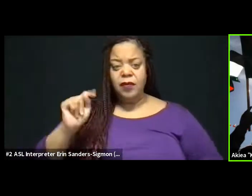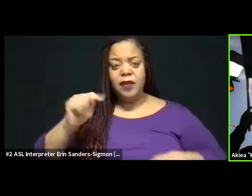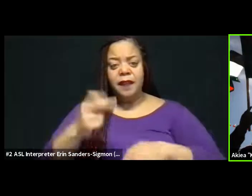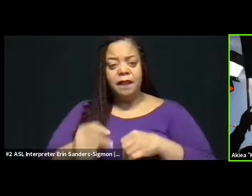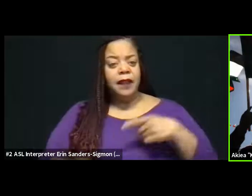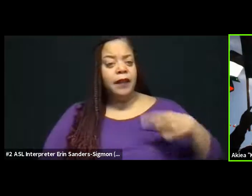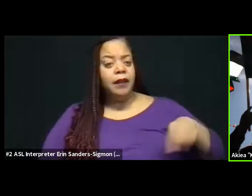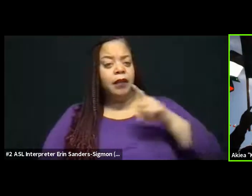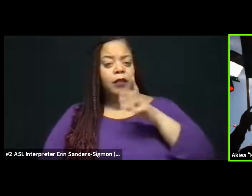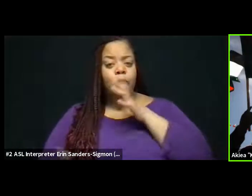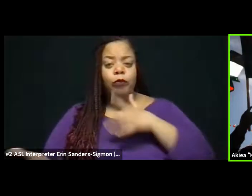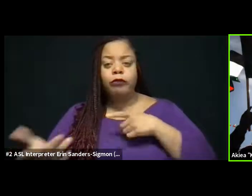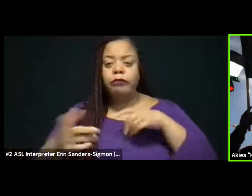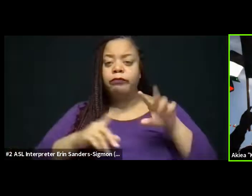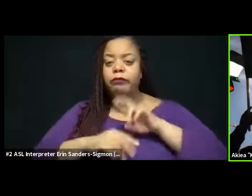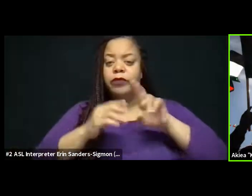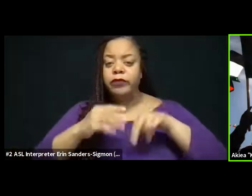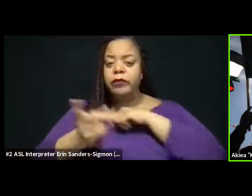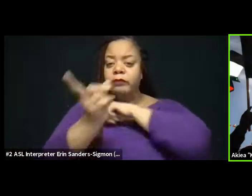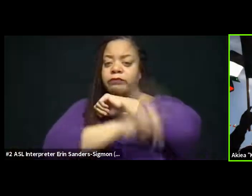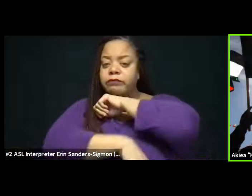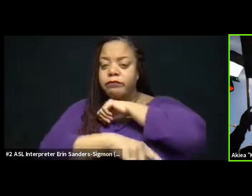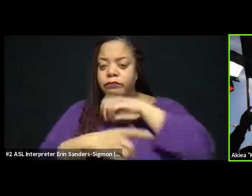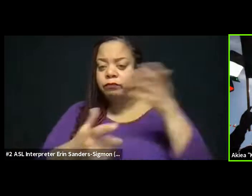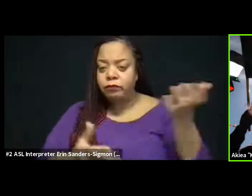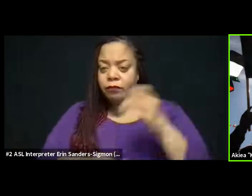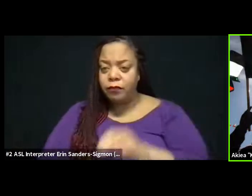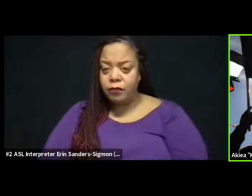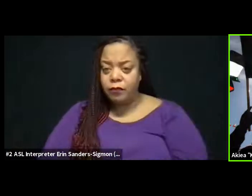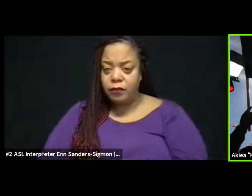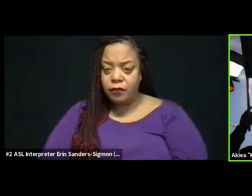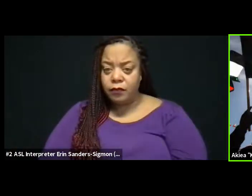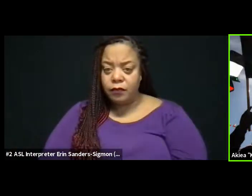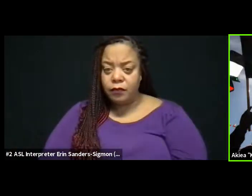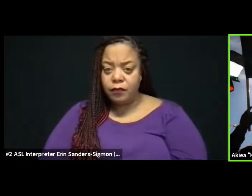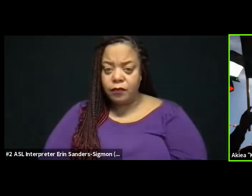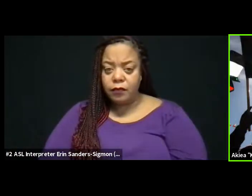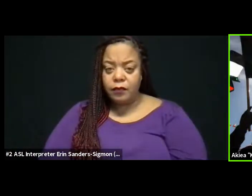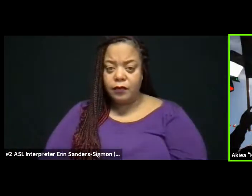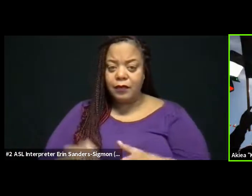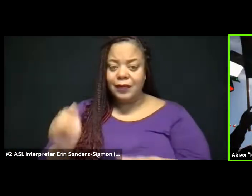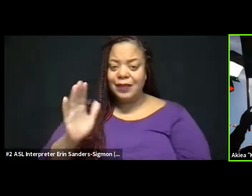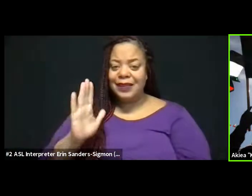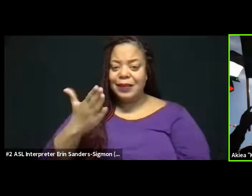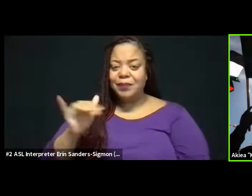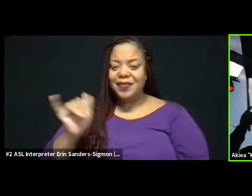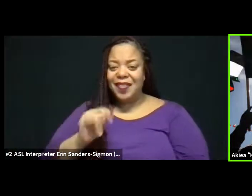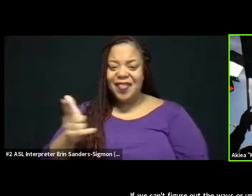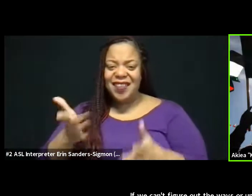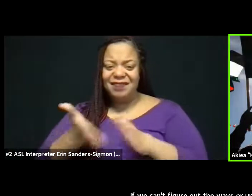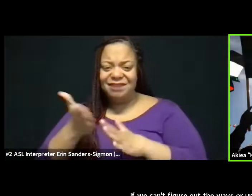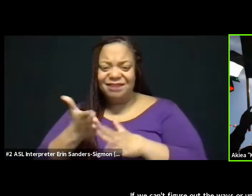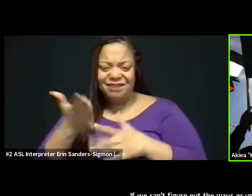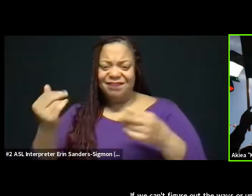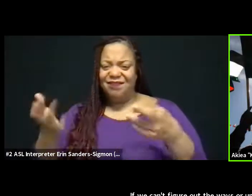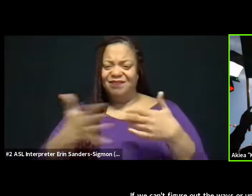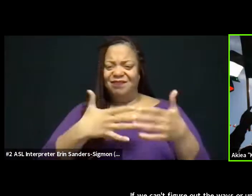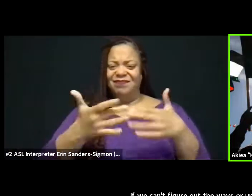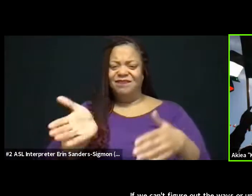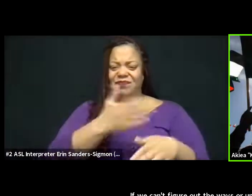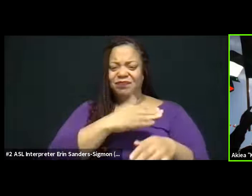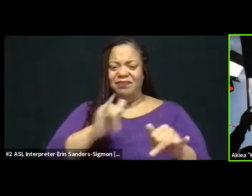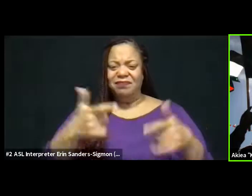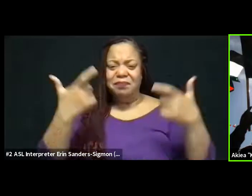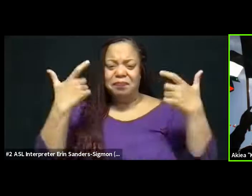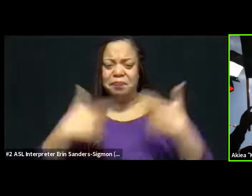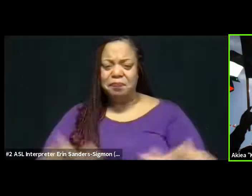I only share that specifically because it seems like oh, whatever, it's a small moment, but that's a big moment. That's deep,